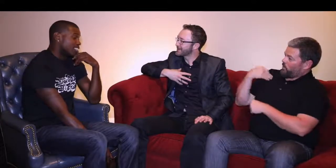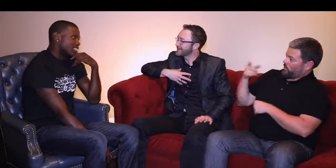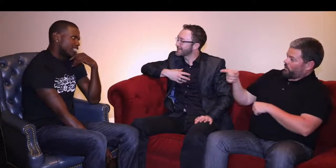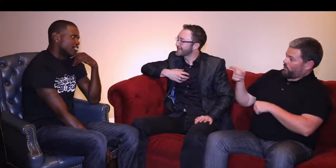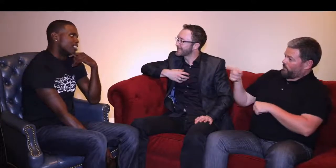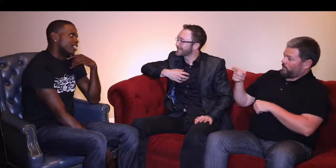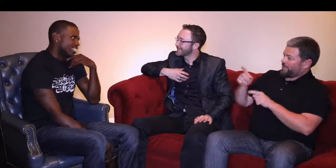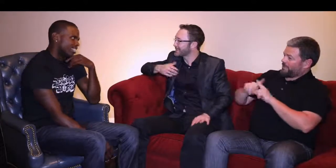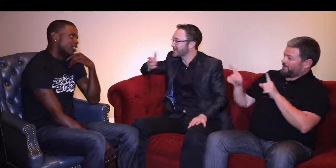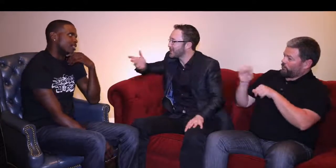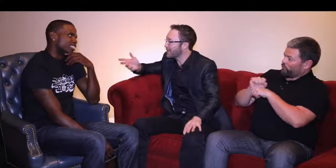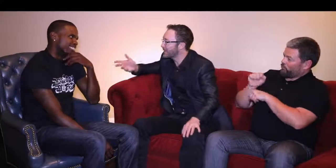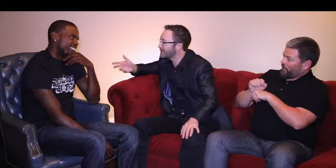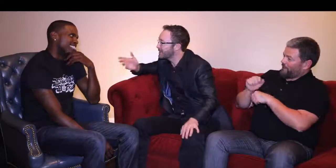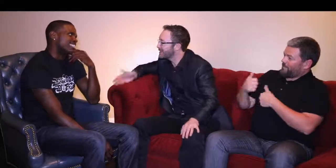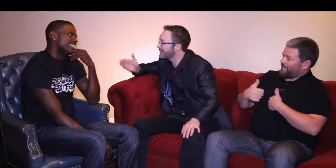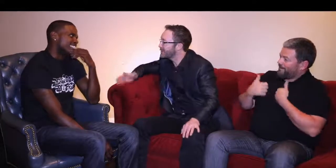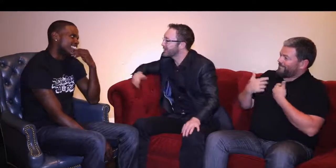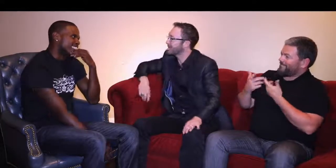That's fair. So, what were you doing a year ago?